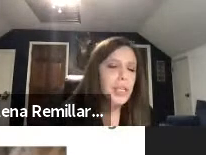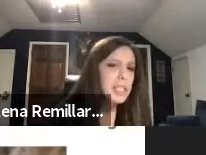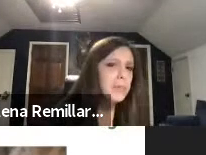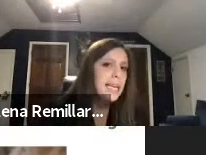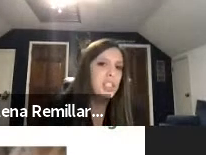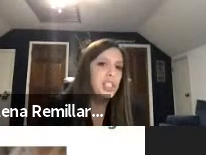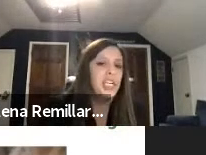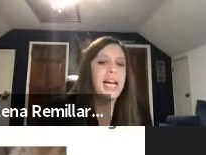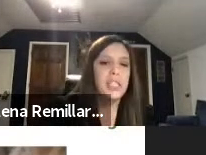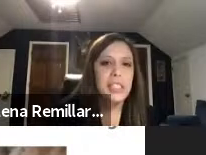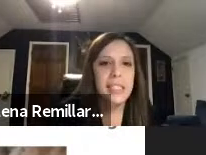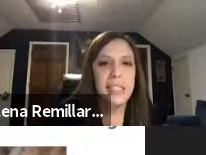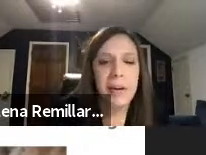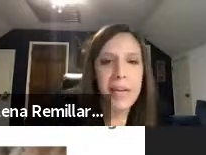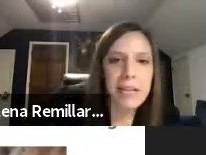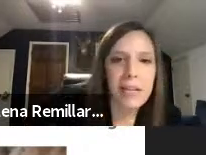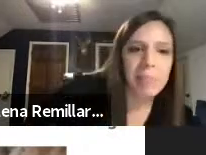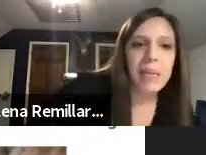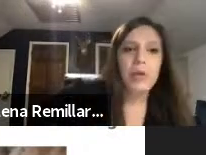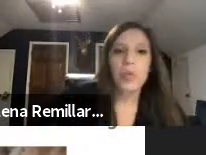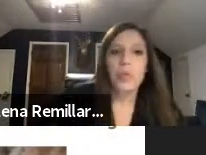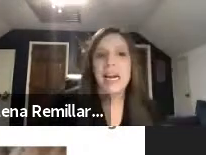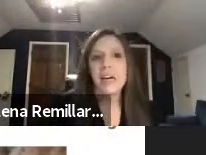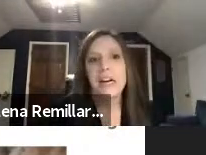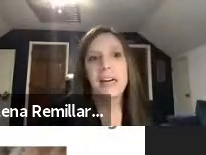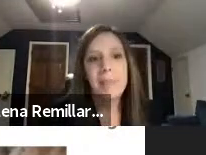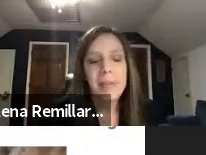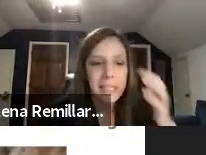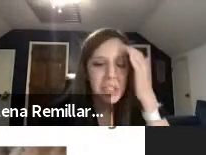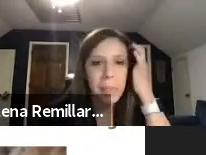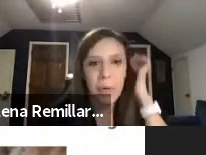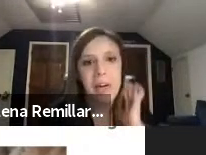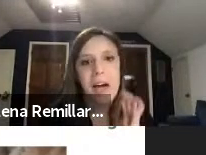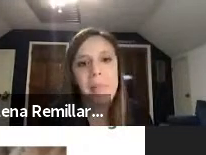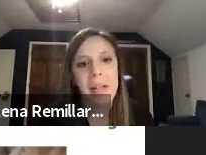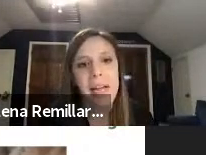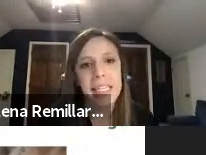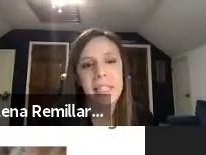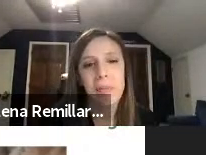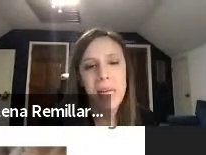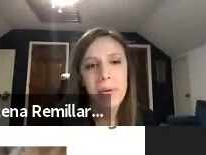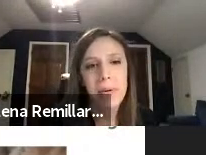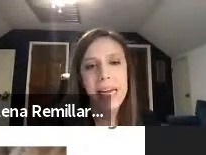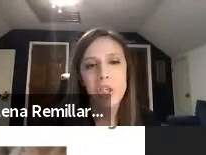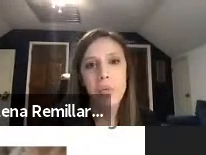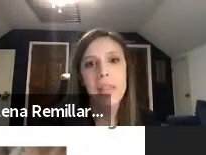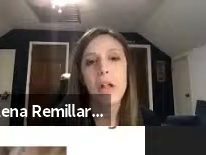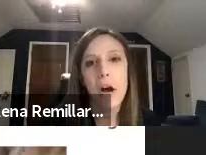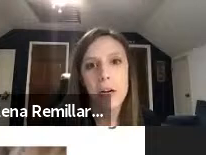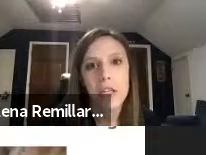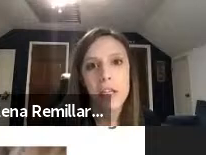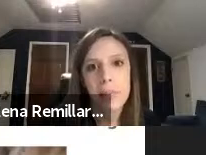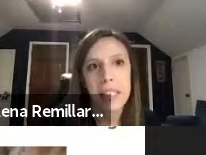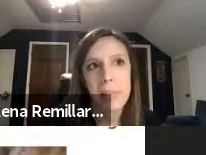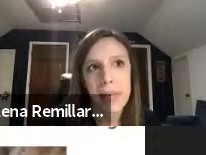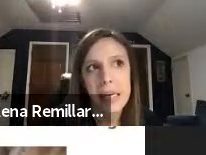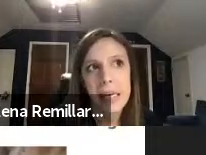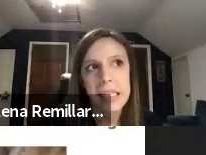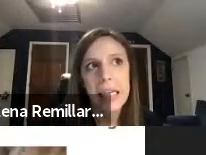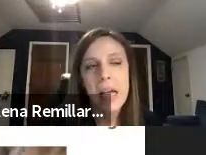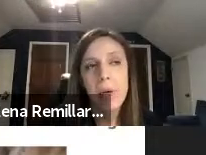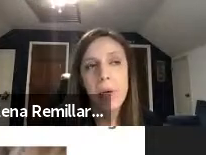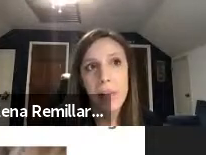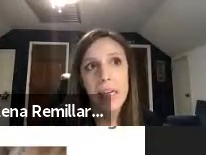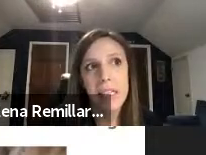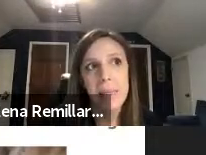So transportation challenges are likely to be greater and potentially more complex for people aging with long-term